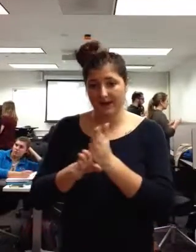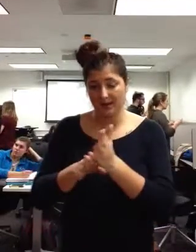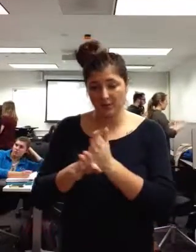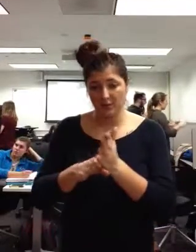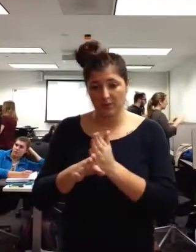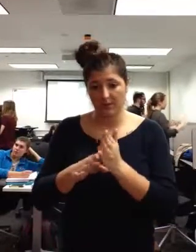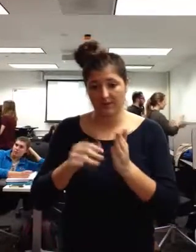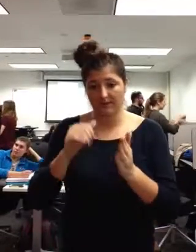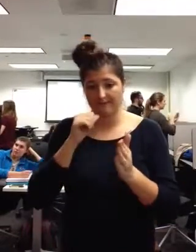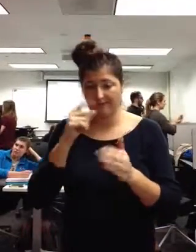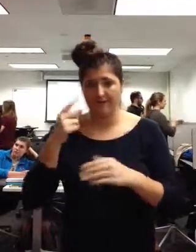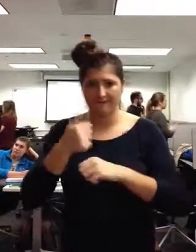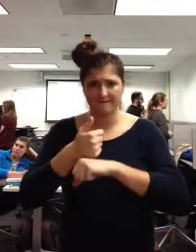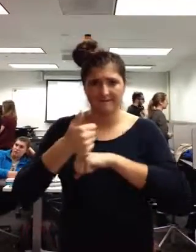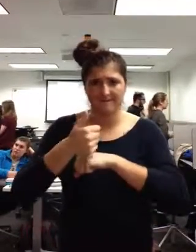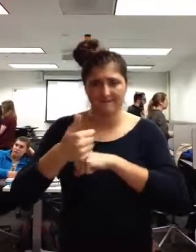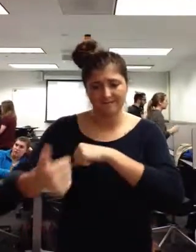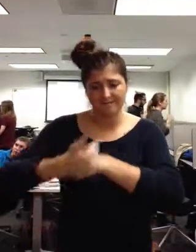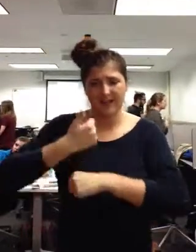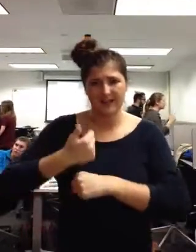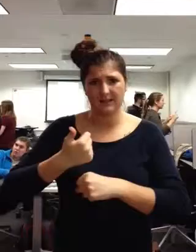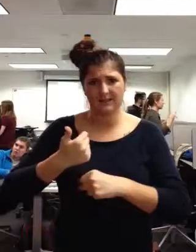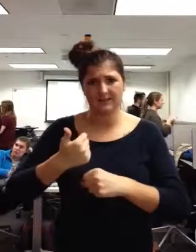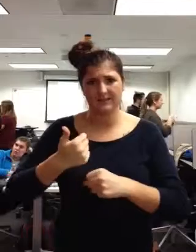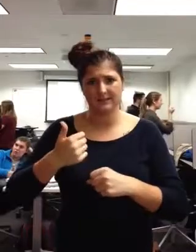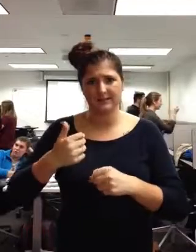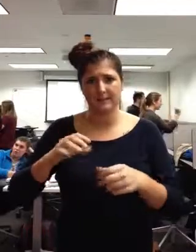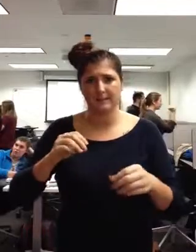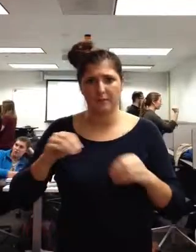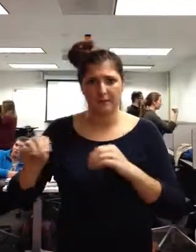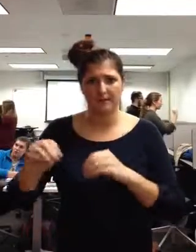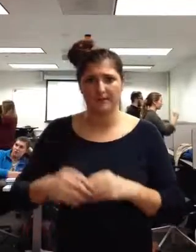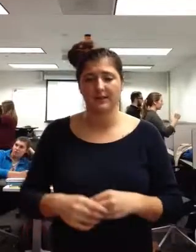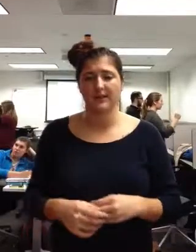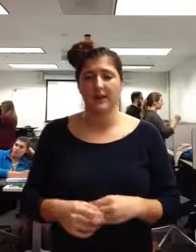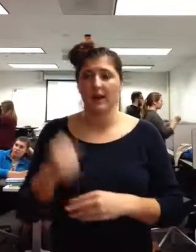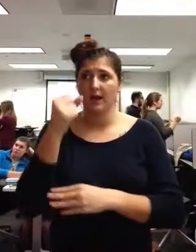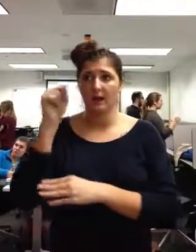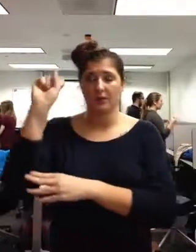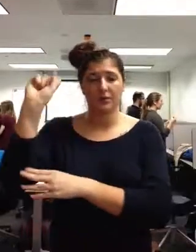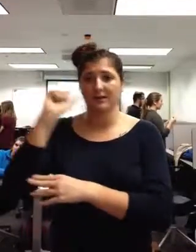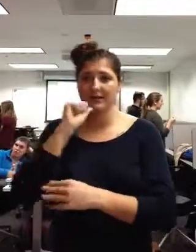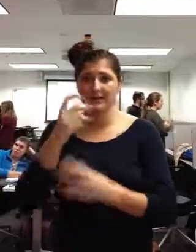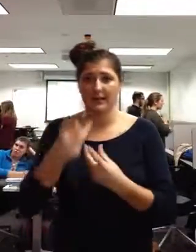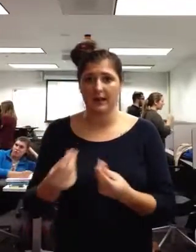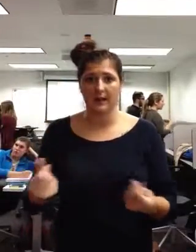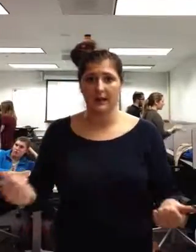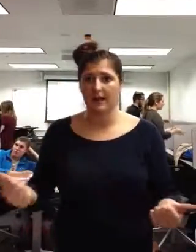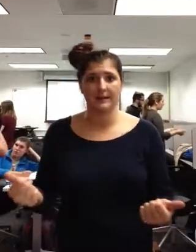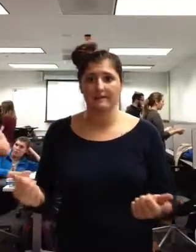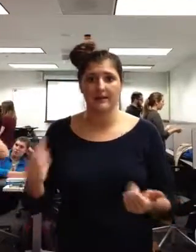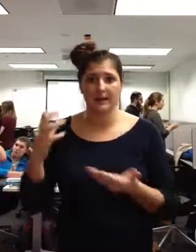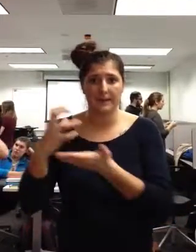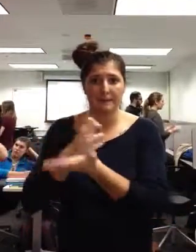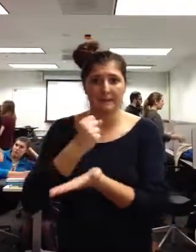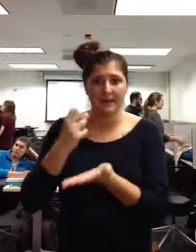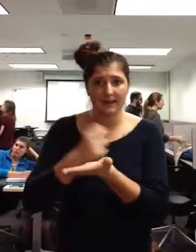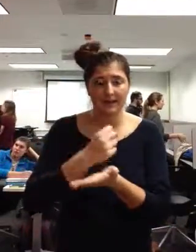resistance. Success of the civil rights movement, however, did little to alleviate disparities in income and opportunity for African